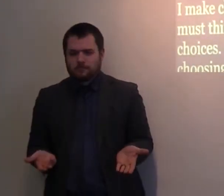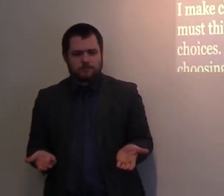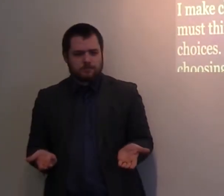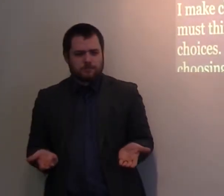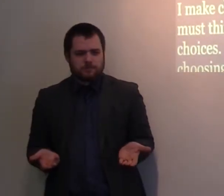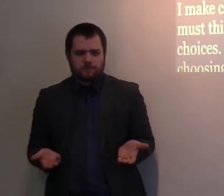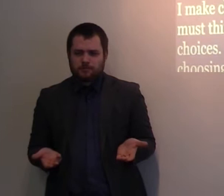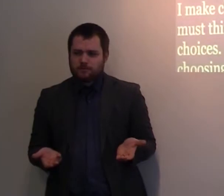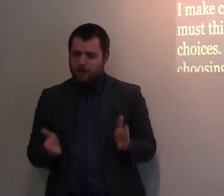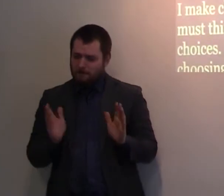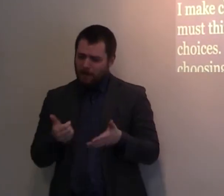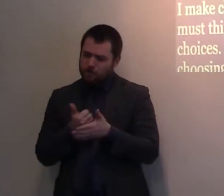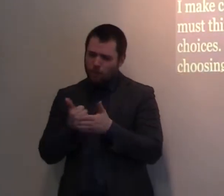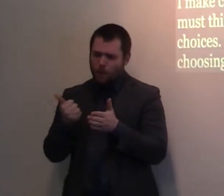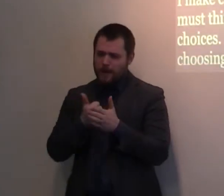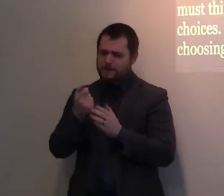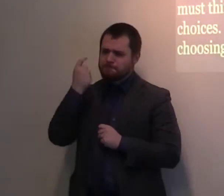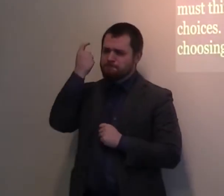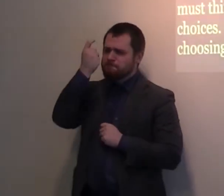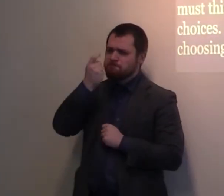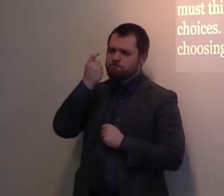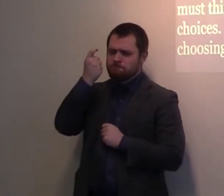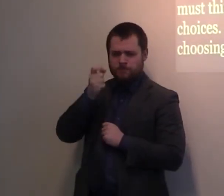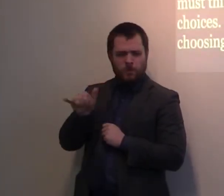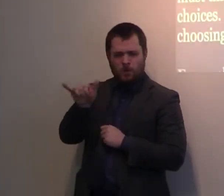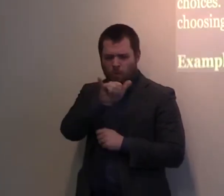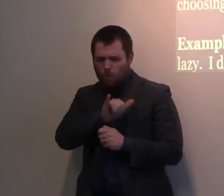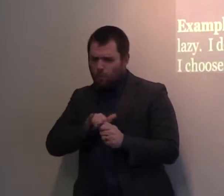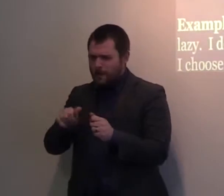I must always think about choosing the best thing to do.